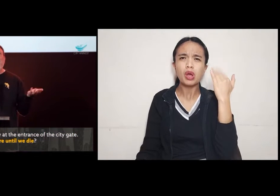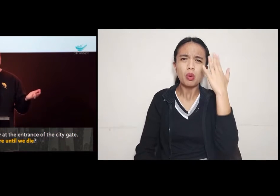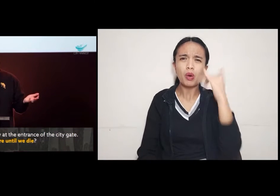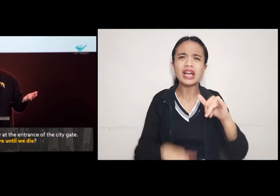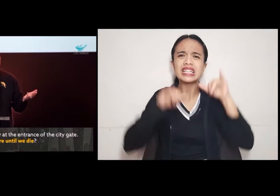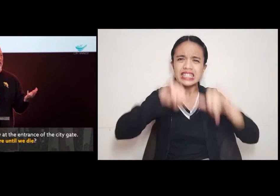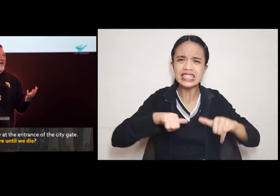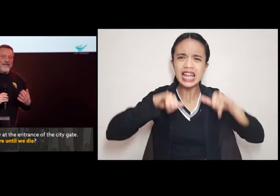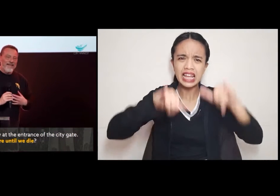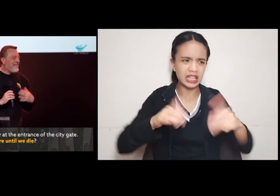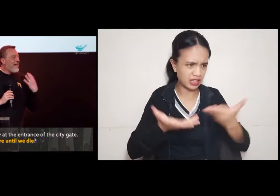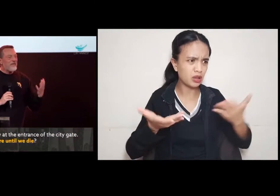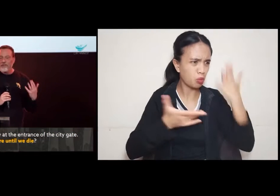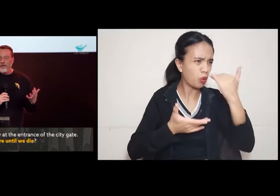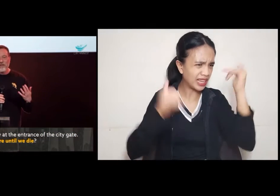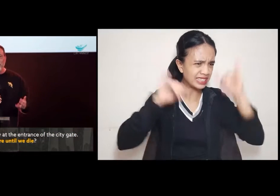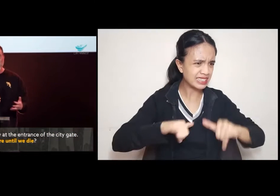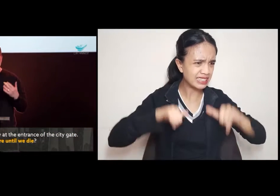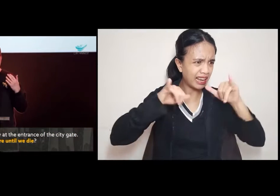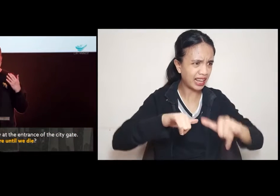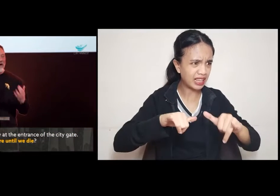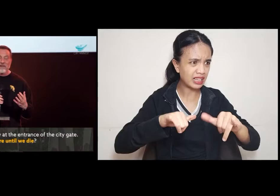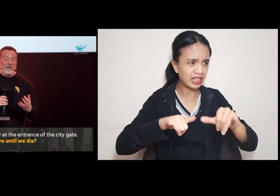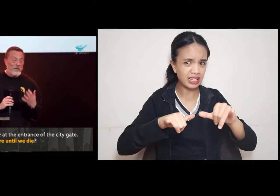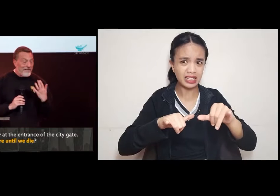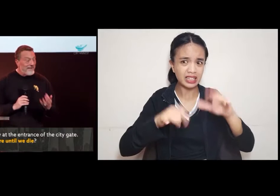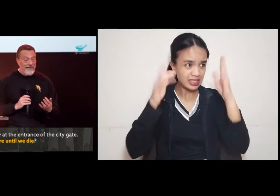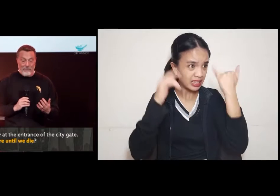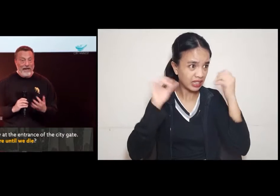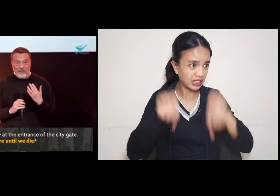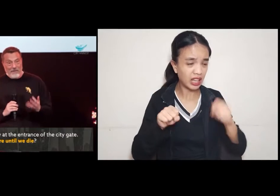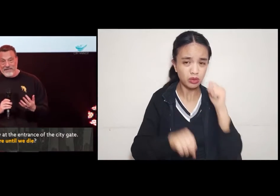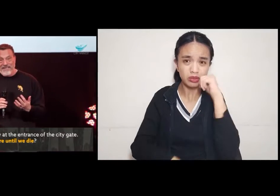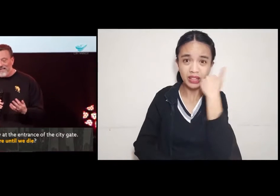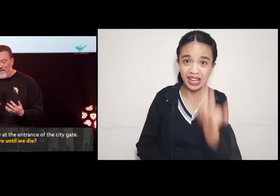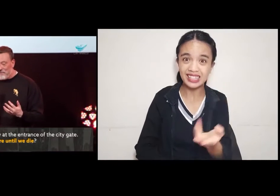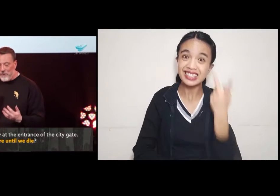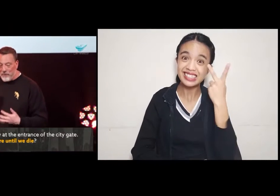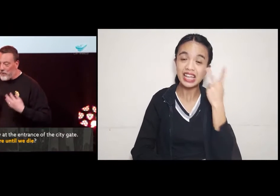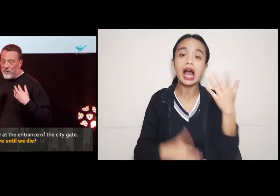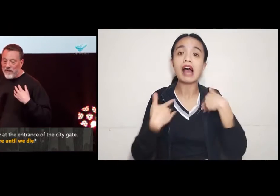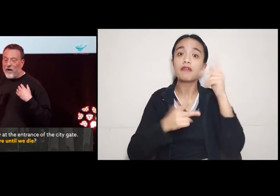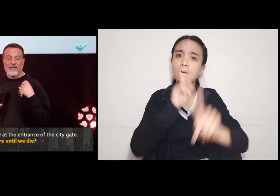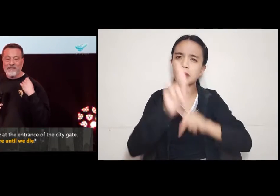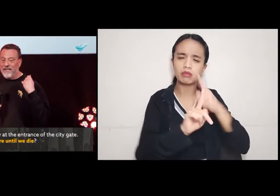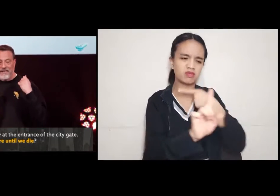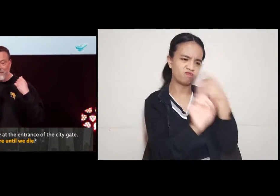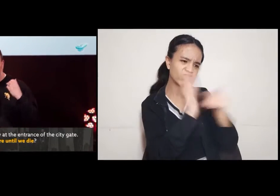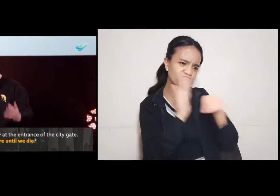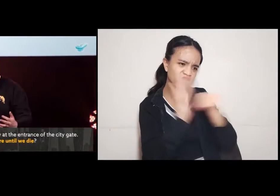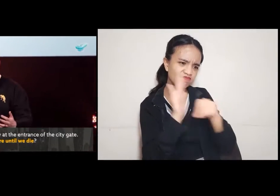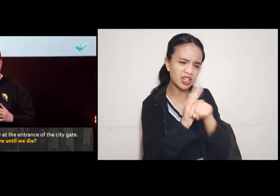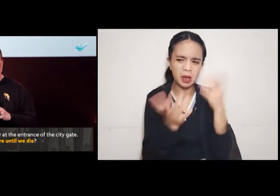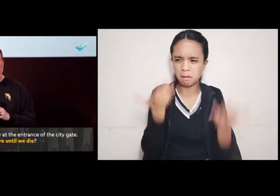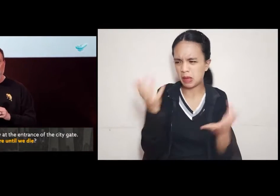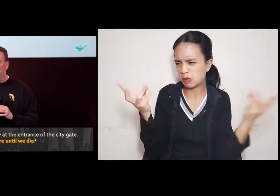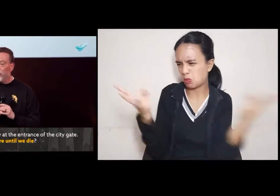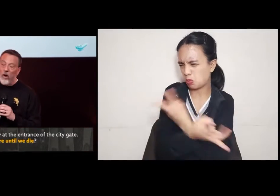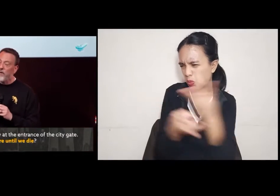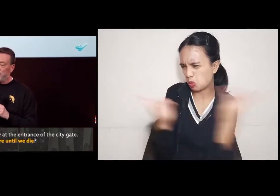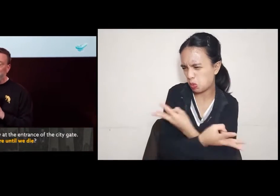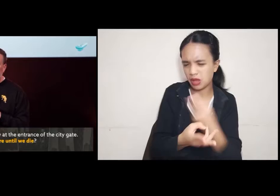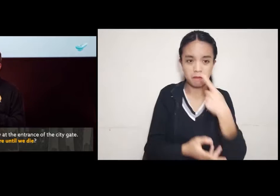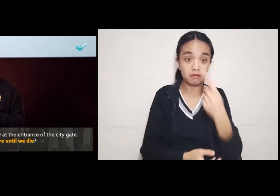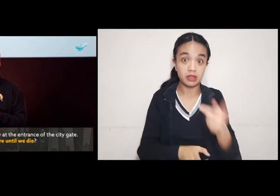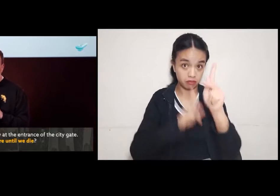I love the optimism here. You have any friends who are just inherently really pessimistic? people who always think it's going to be the worst case scenario, people who